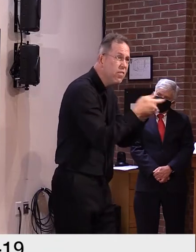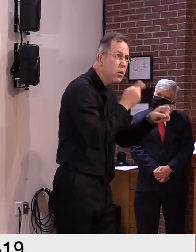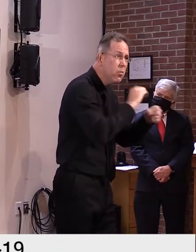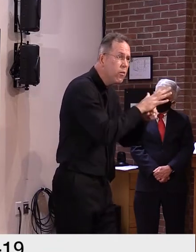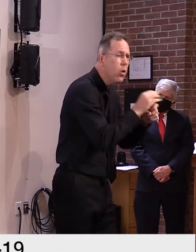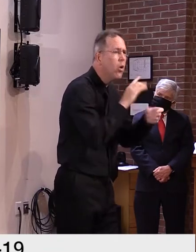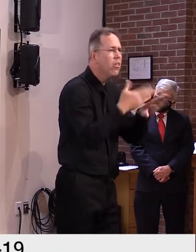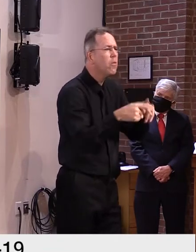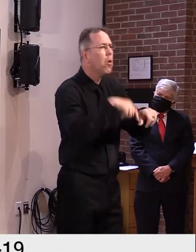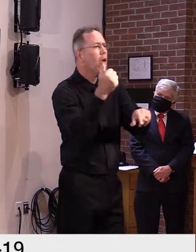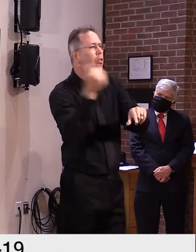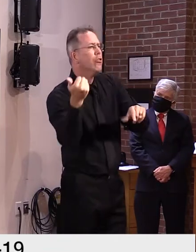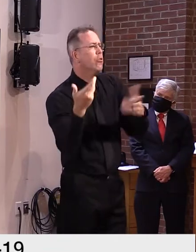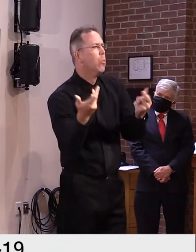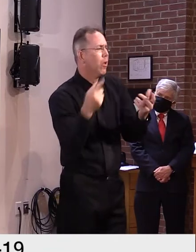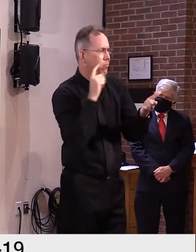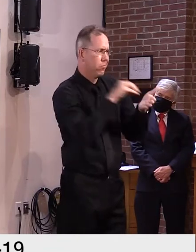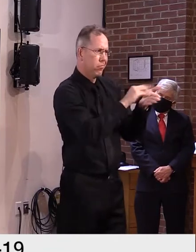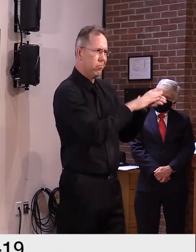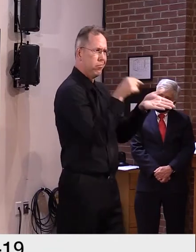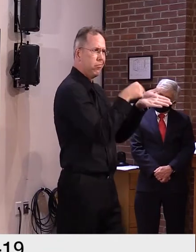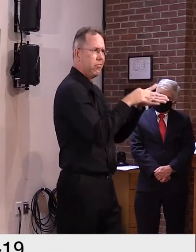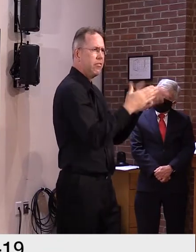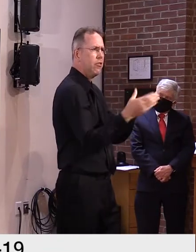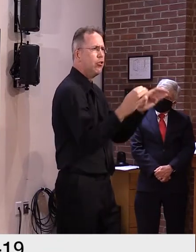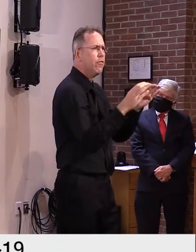If I could stand up for Vermont for a second, though.